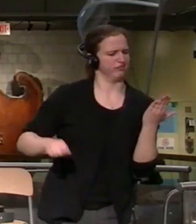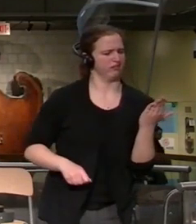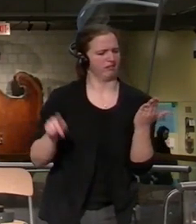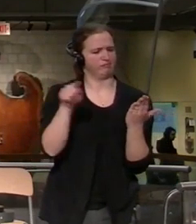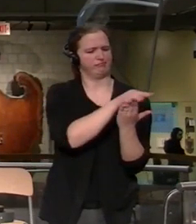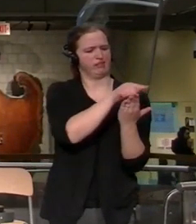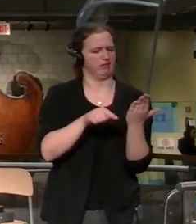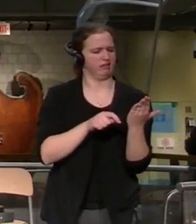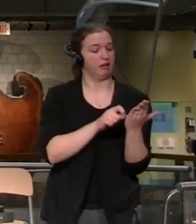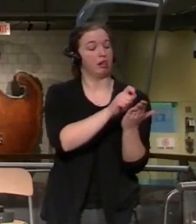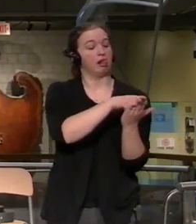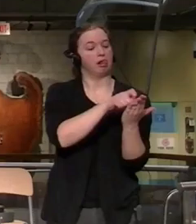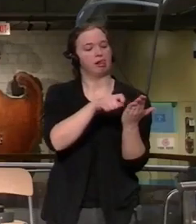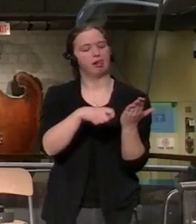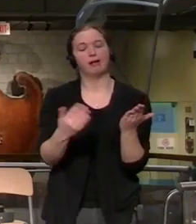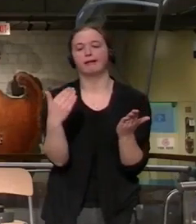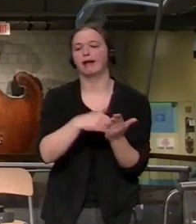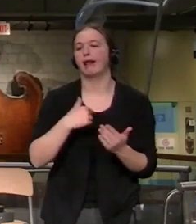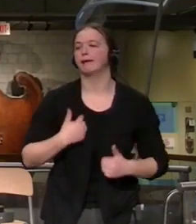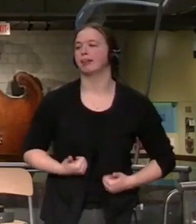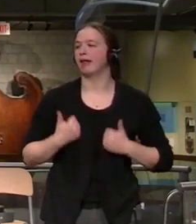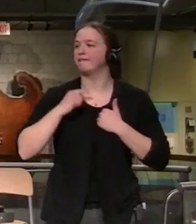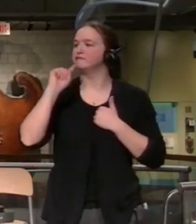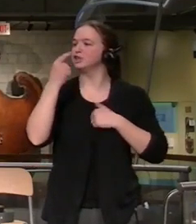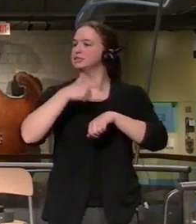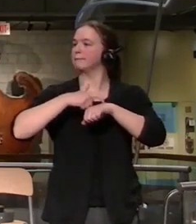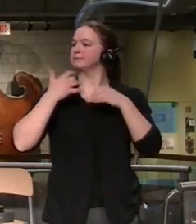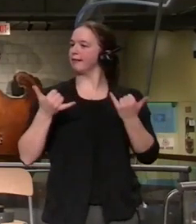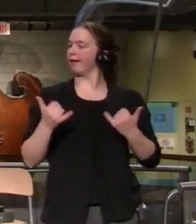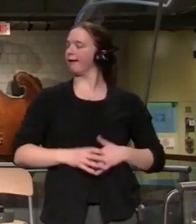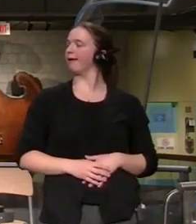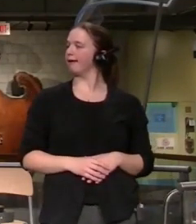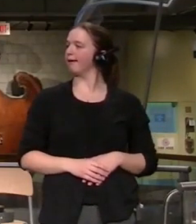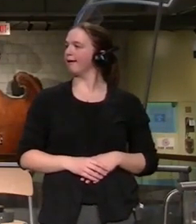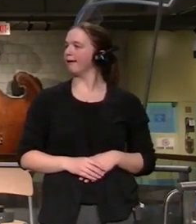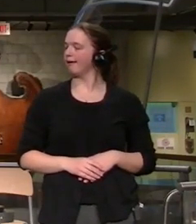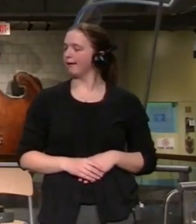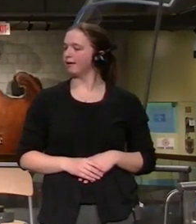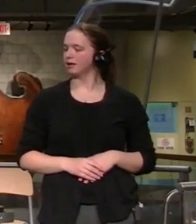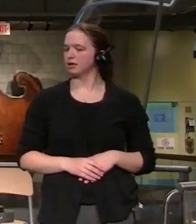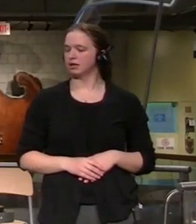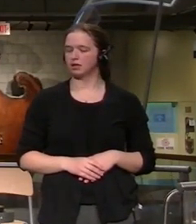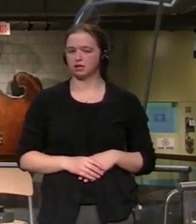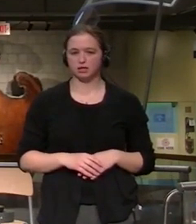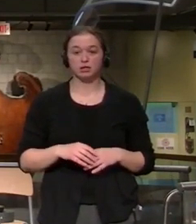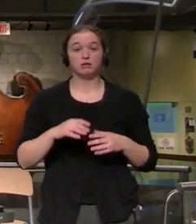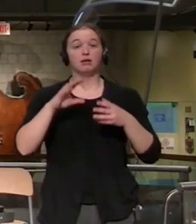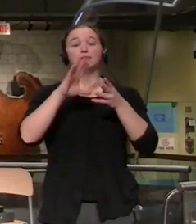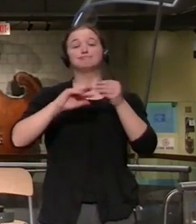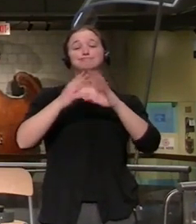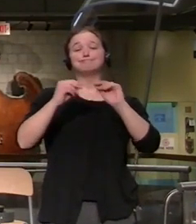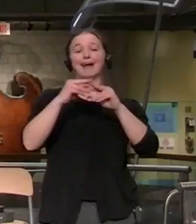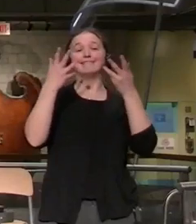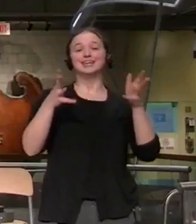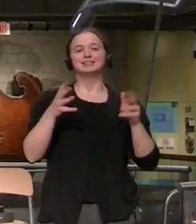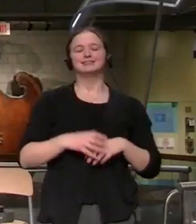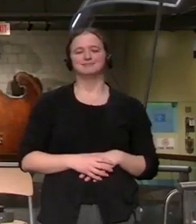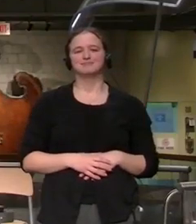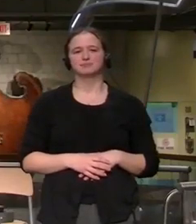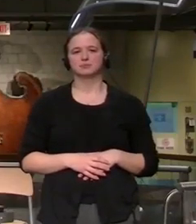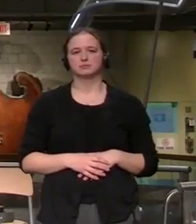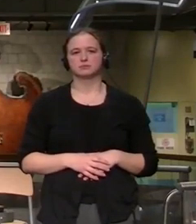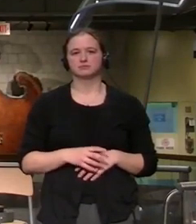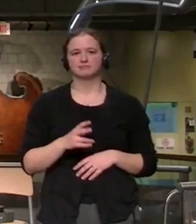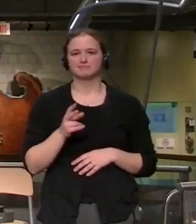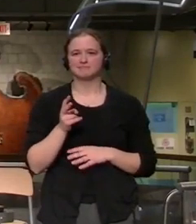time today. He will start a story, and within seconds, will say the same story over again. He can't make any new